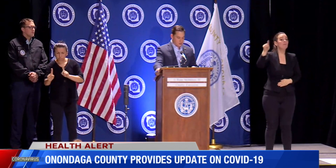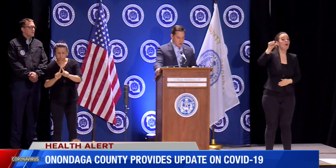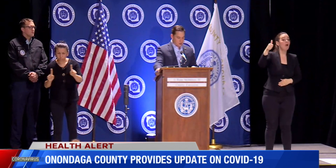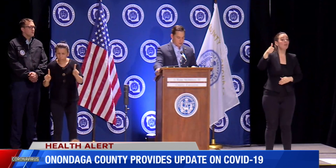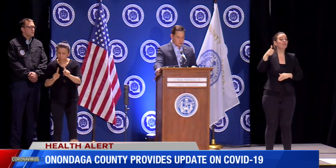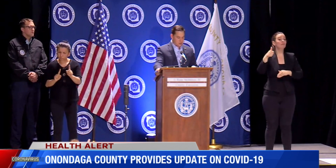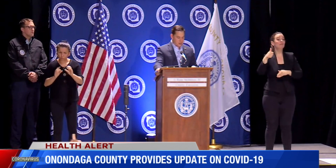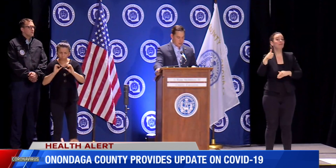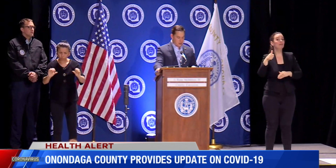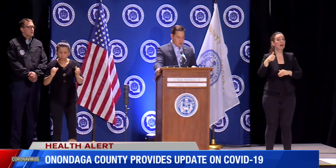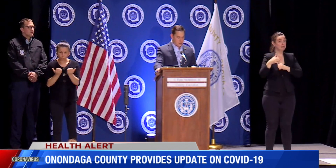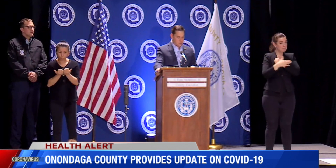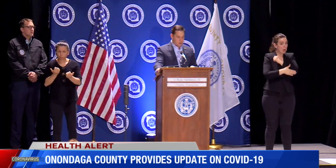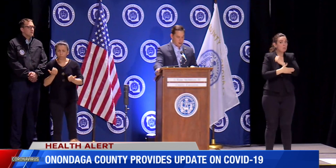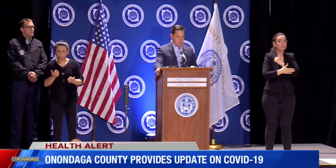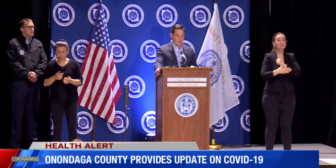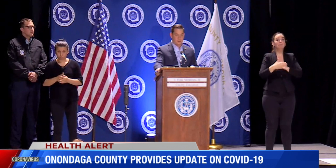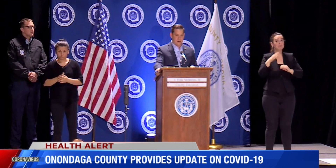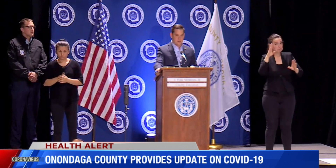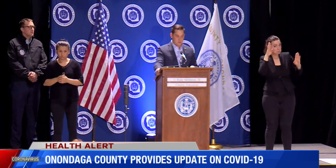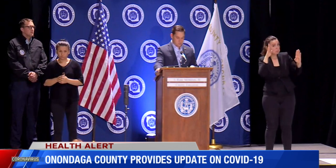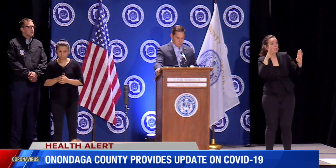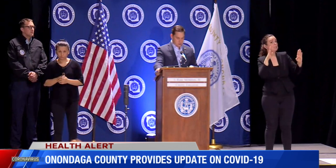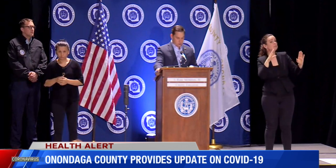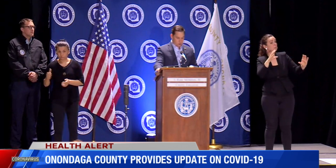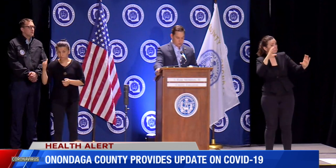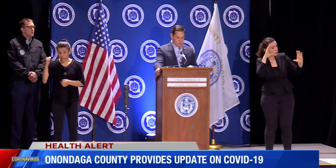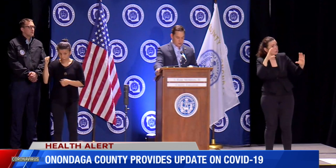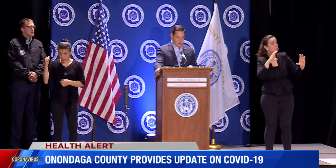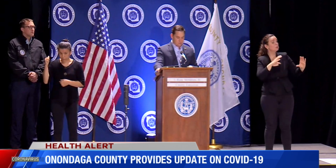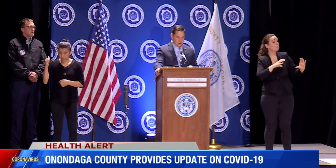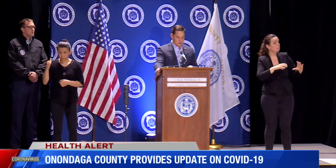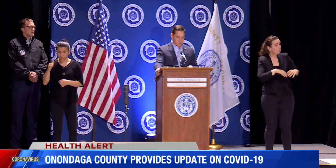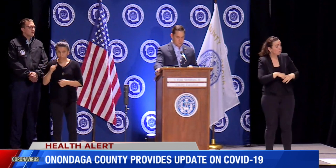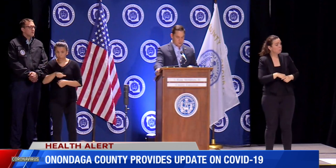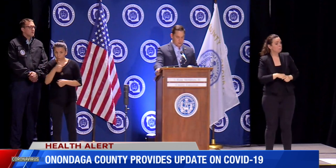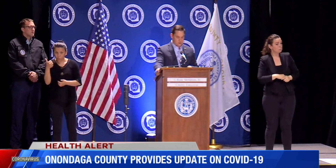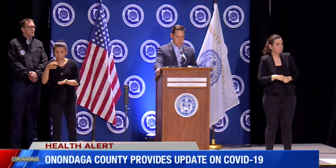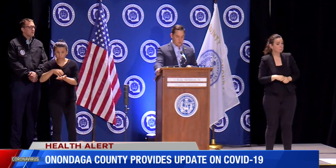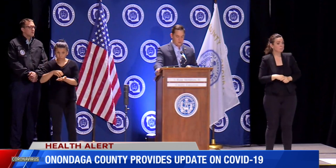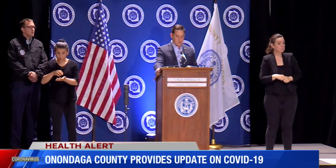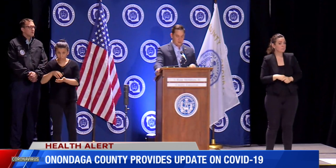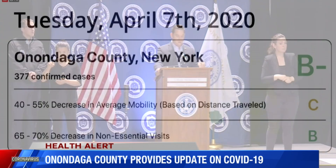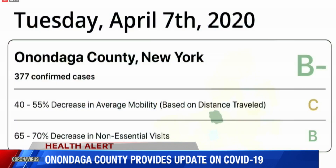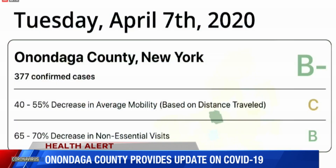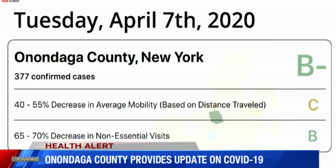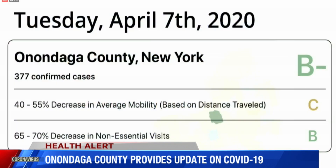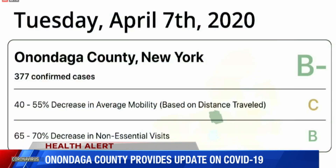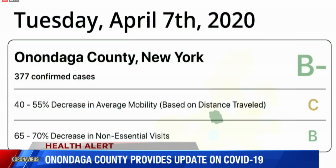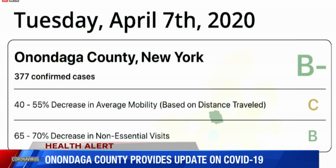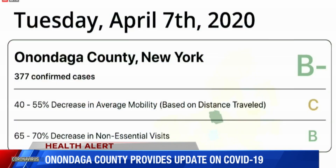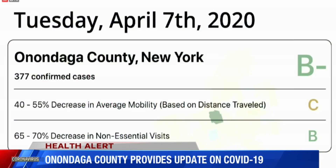this. Yesterday, Cayuga County, D-, Cortland, D, Madison was a D, Oswego a D.